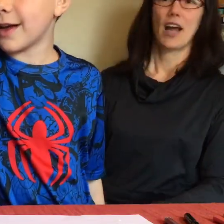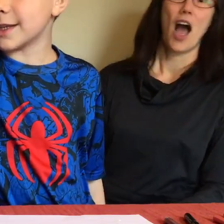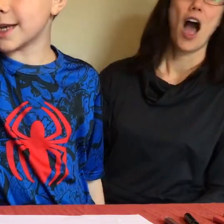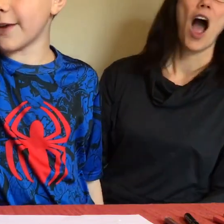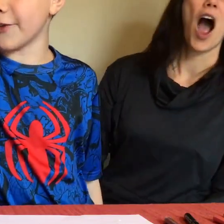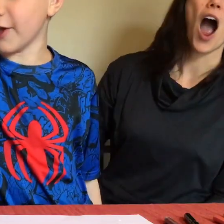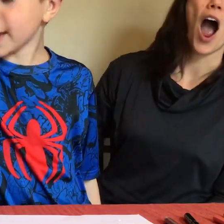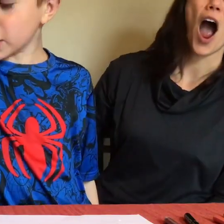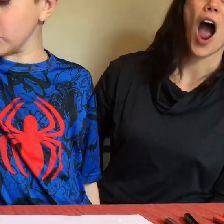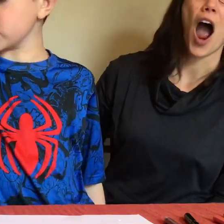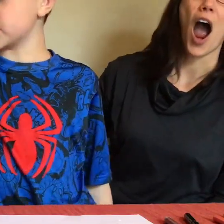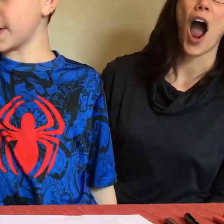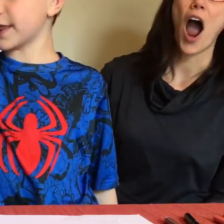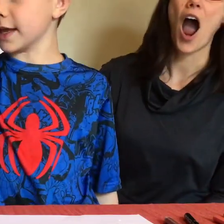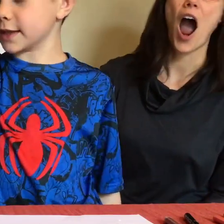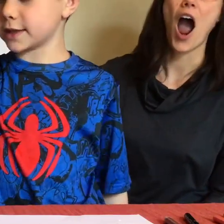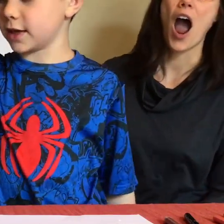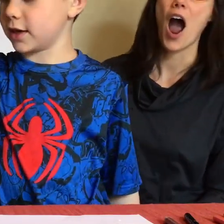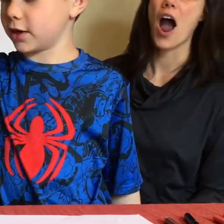It's kind of a light color, so I think it's gonna